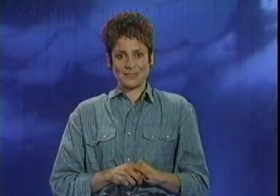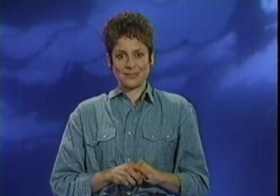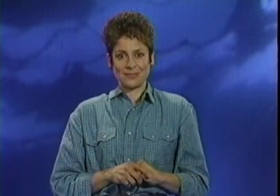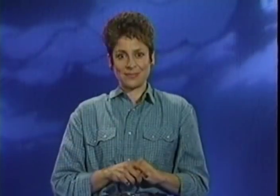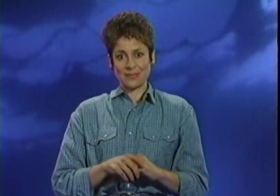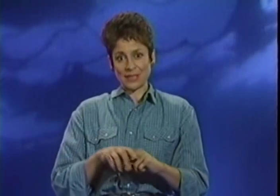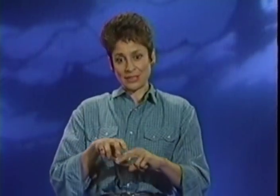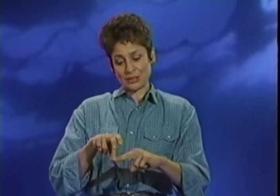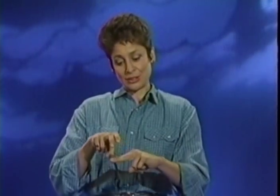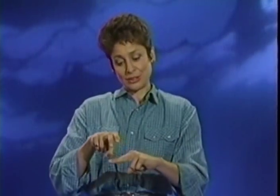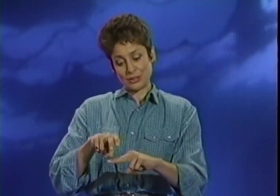Chair.